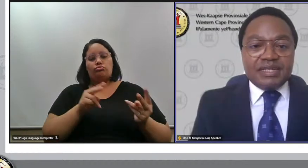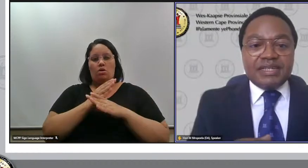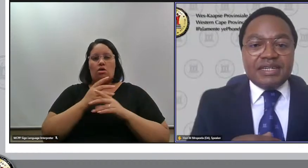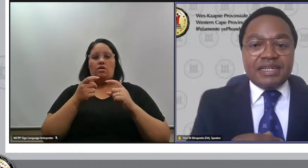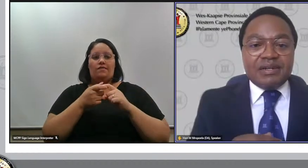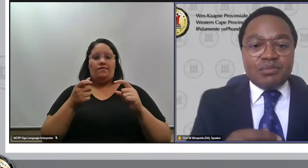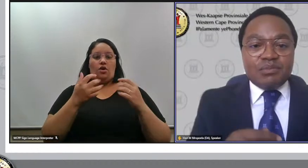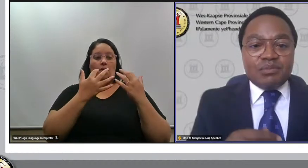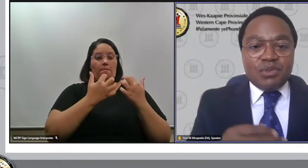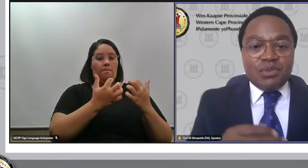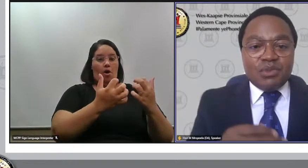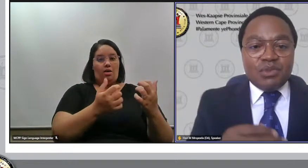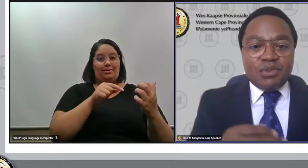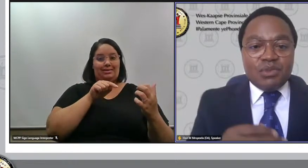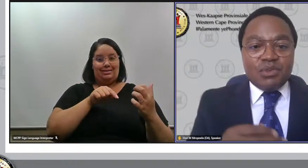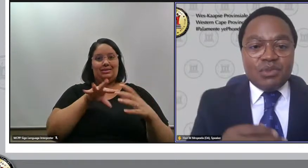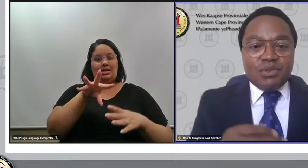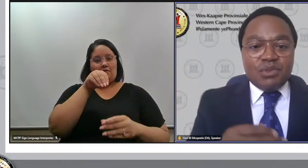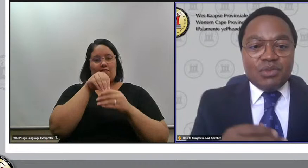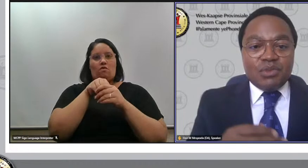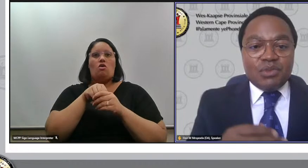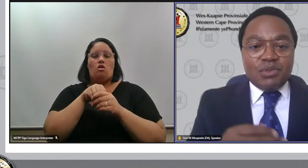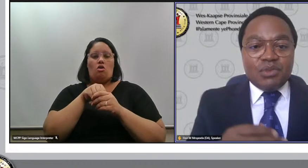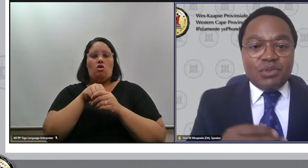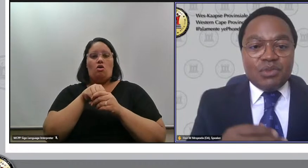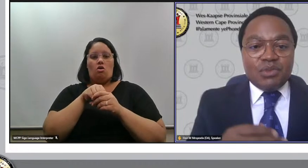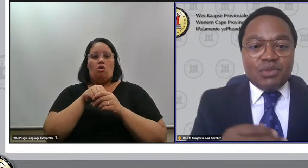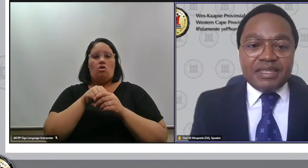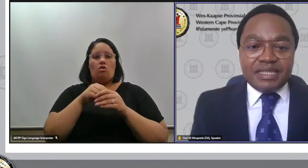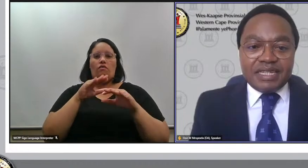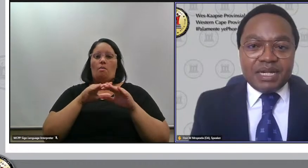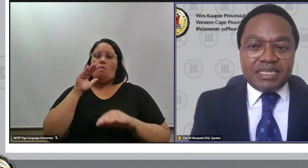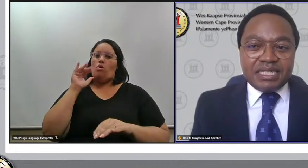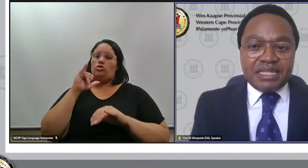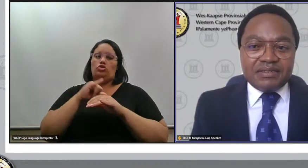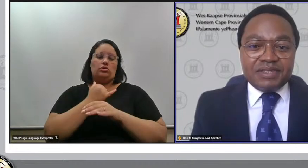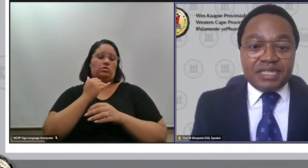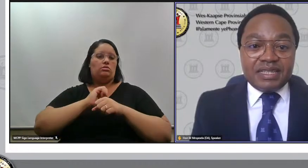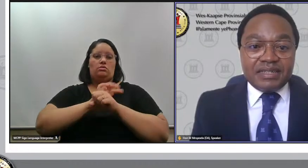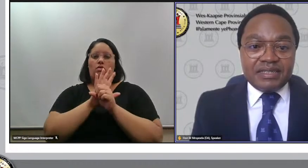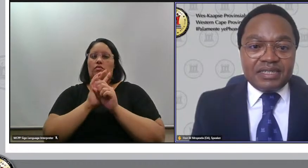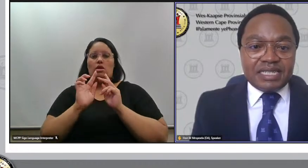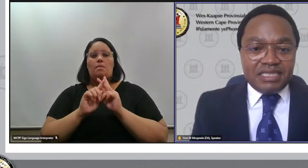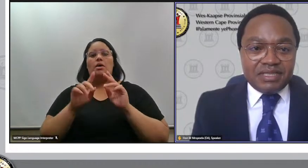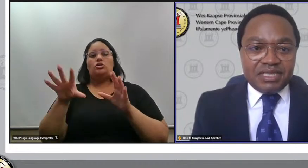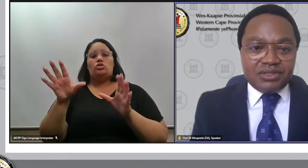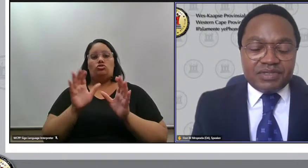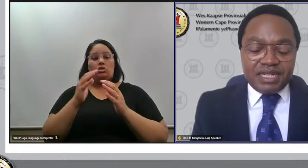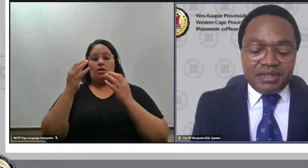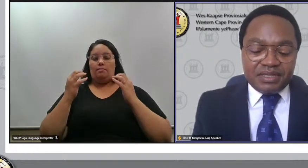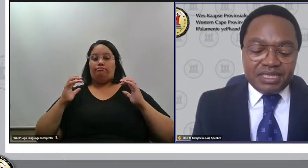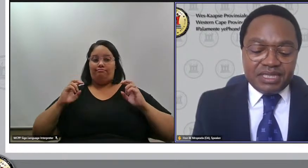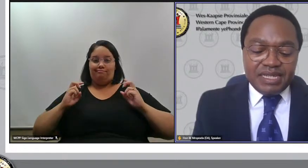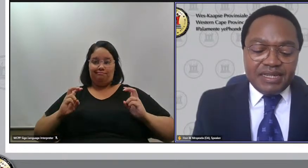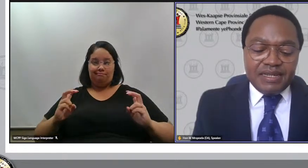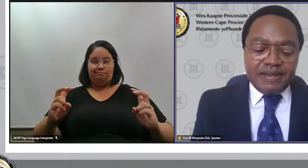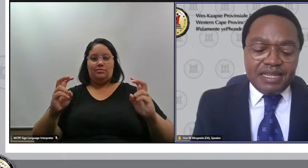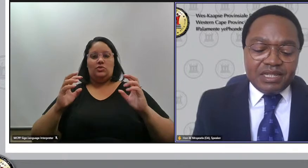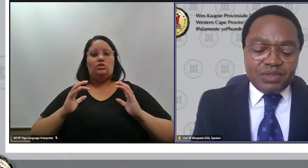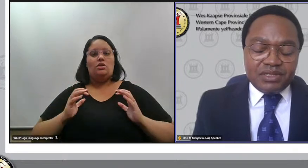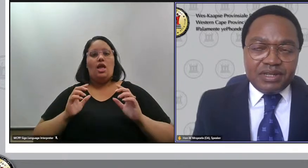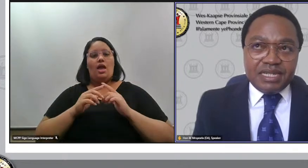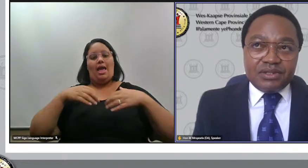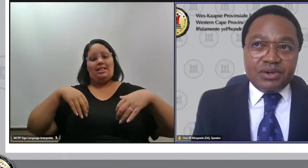of Parliament, which involves more than just the committees, but also the chamber itself and other activities of the